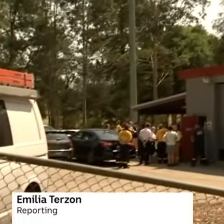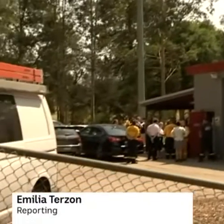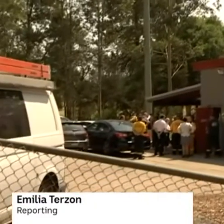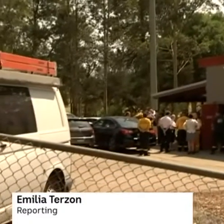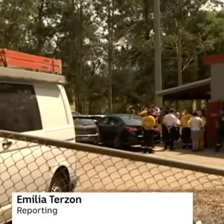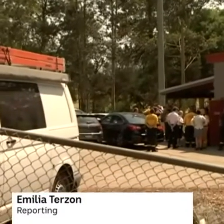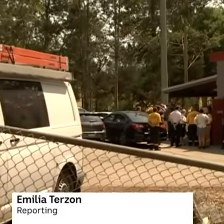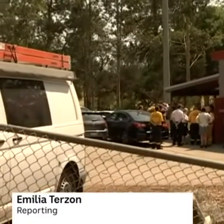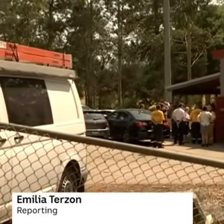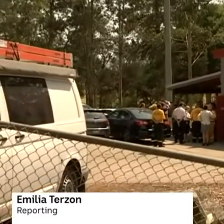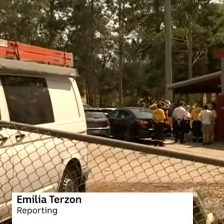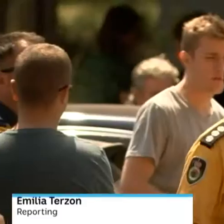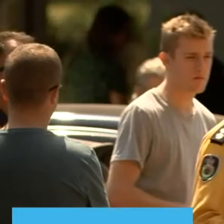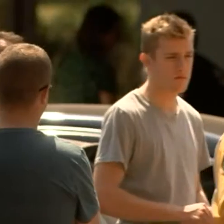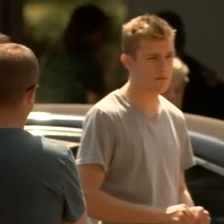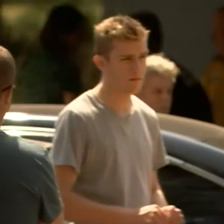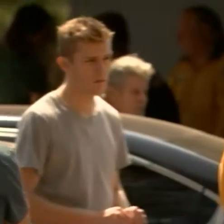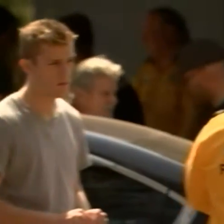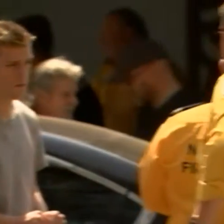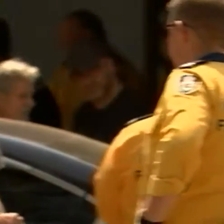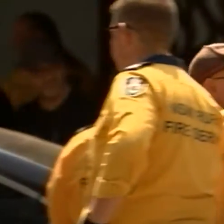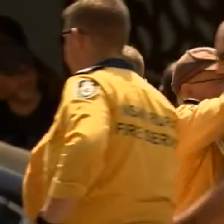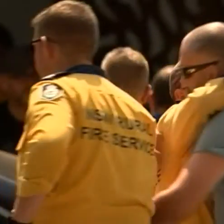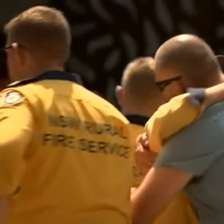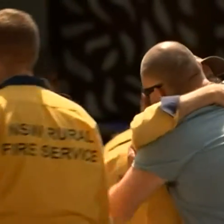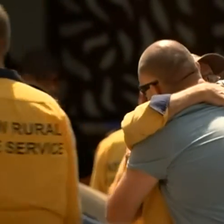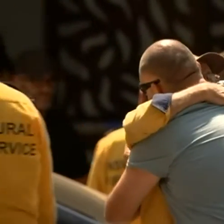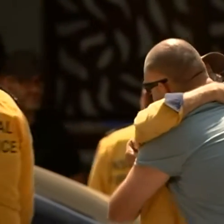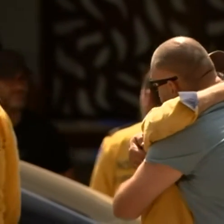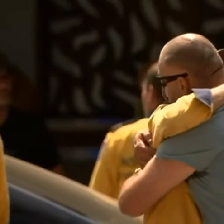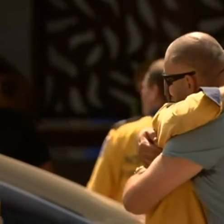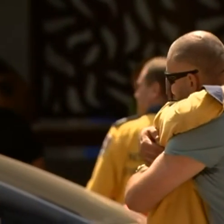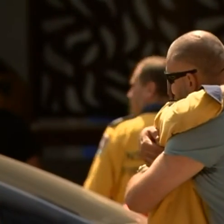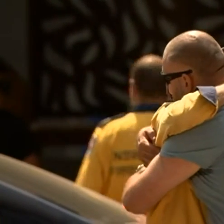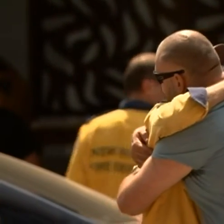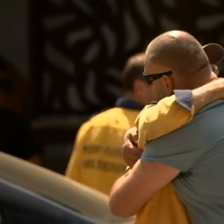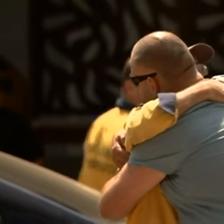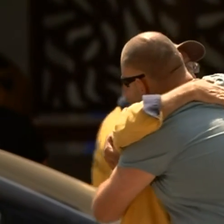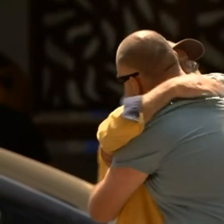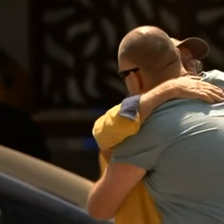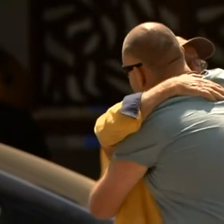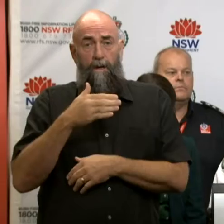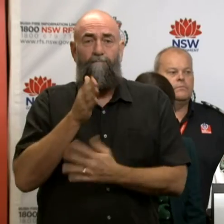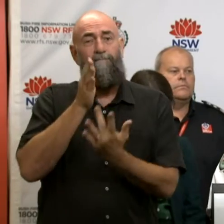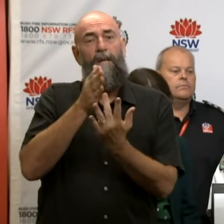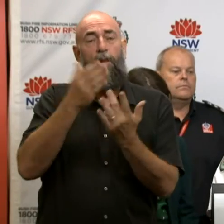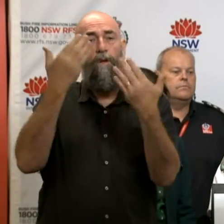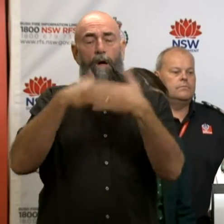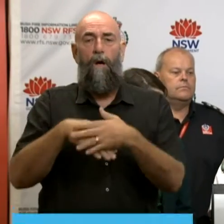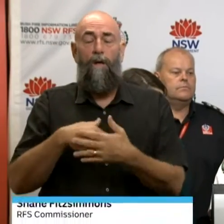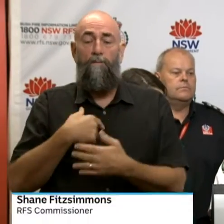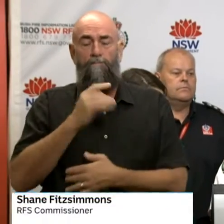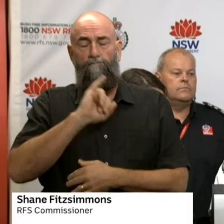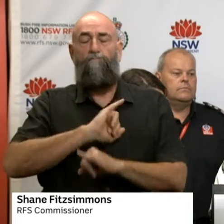New South Wales firefighting community is grieving. Last night, just before midnight, the worst